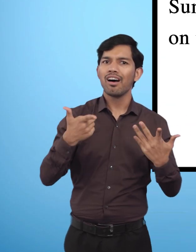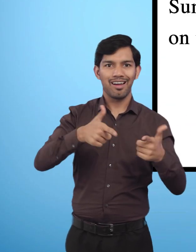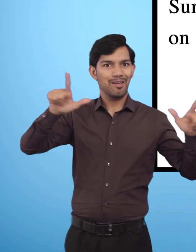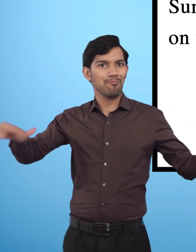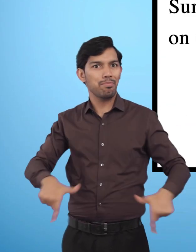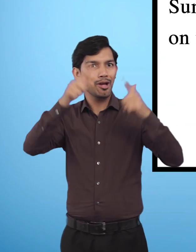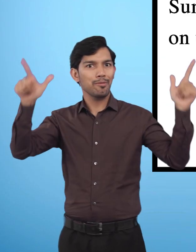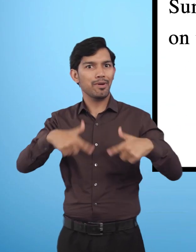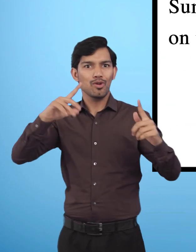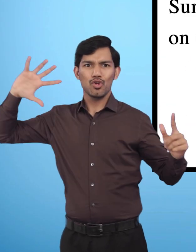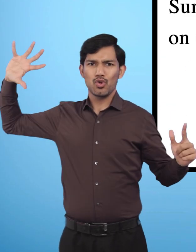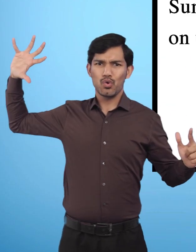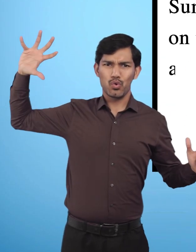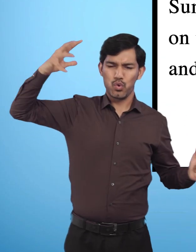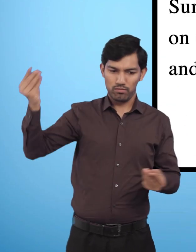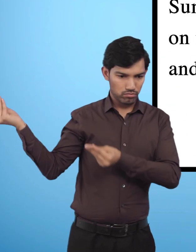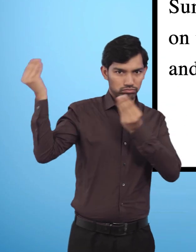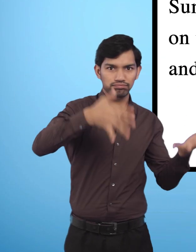Plants get energy from sun and produce food.